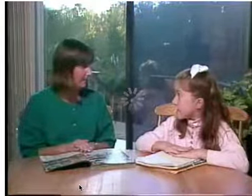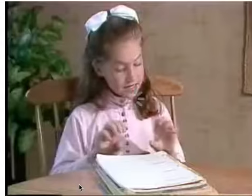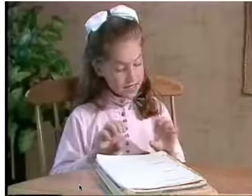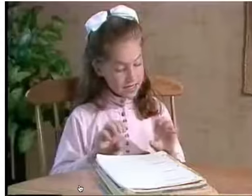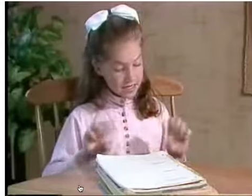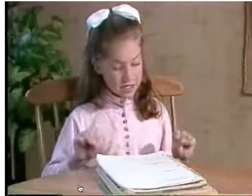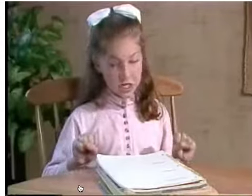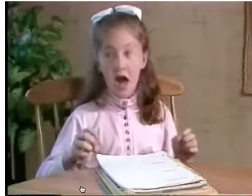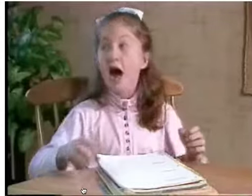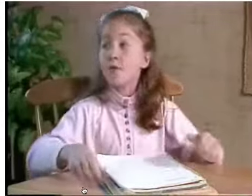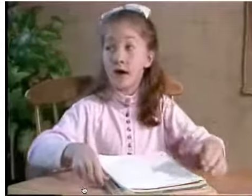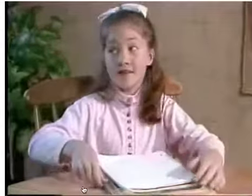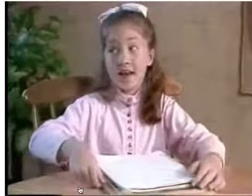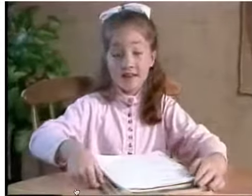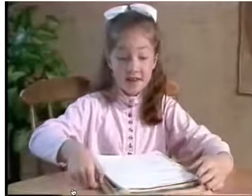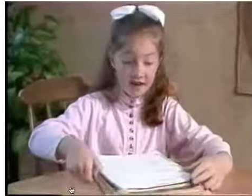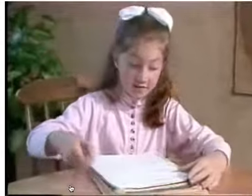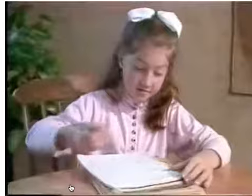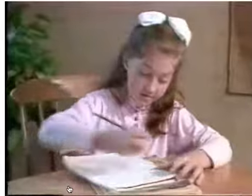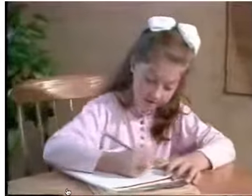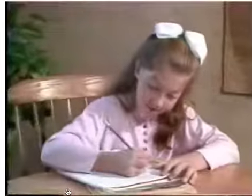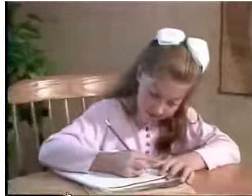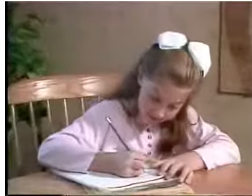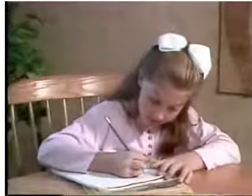Where are we? That's sausage.